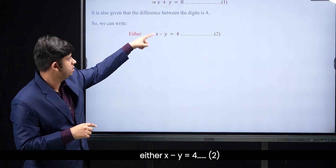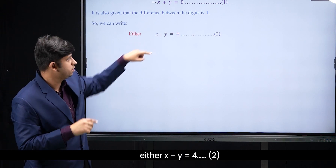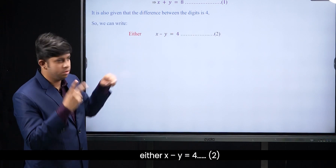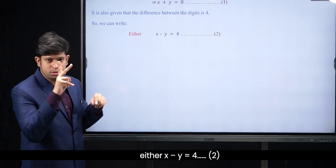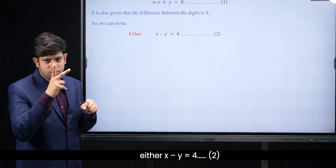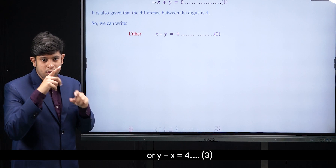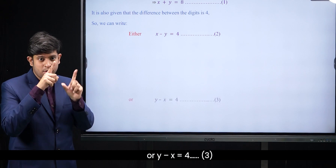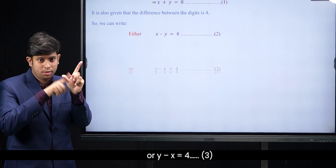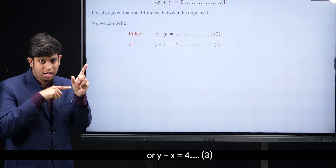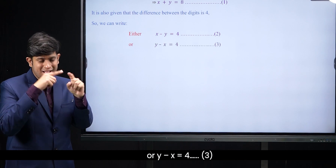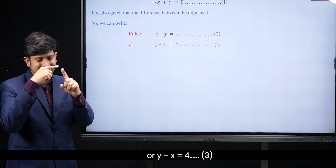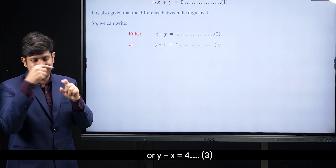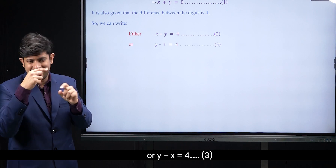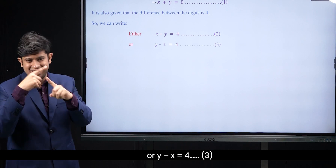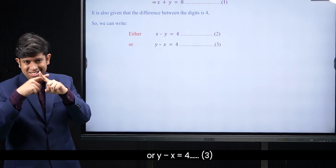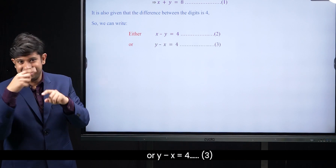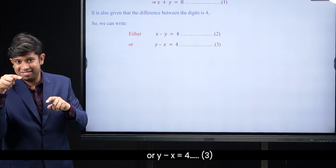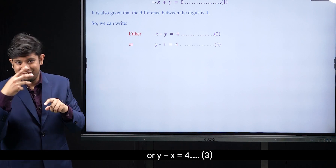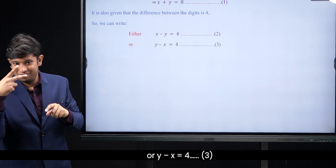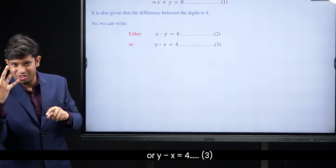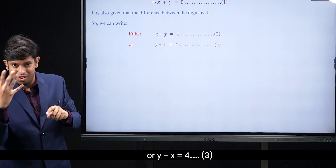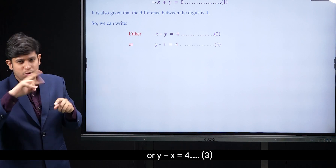to 4 or y minus x is equal to 4.